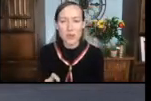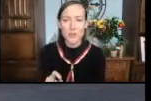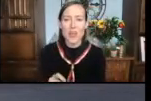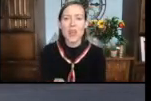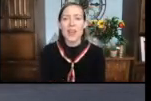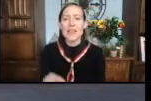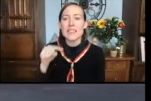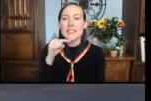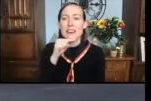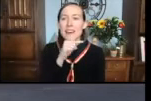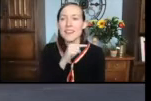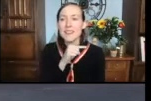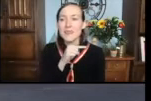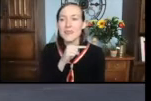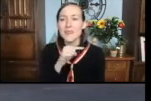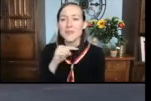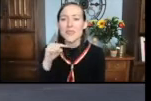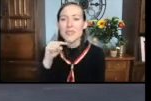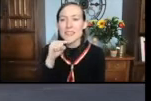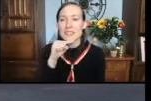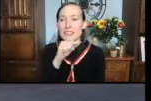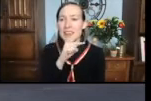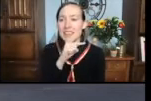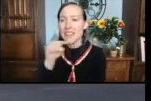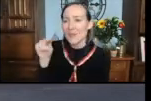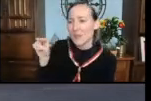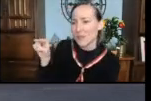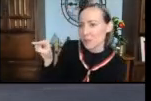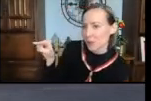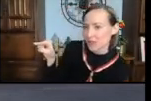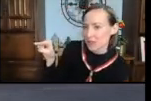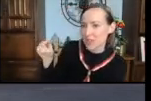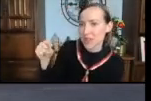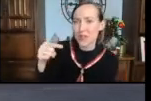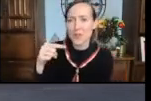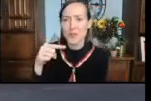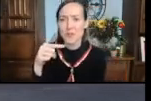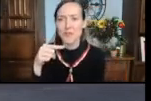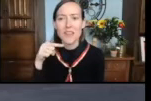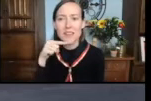nose. Son, son. It's a pointer finger.